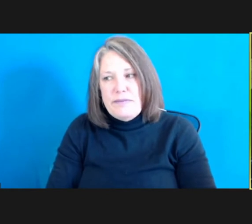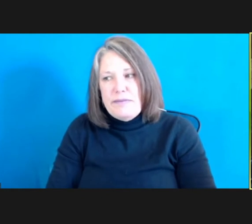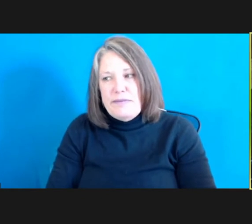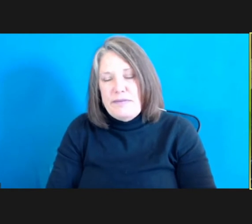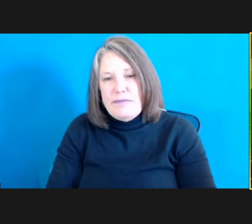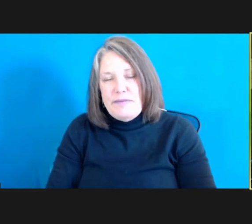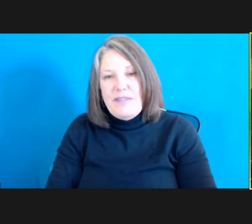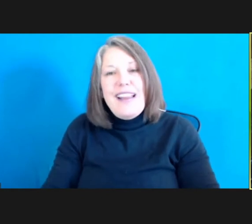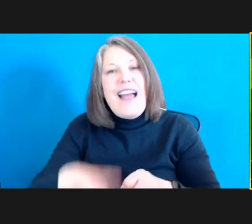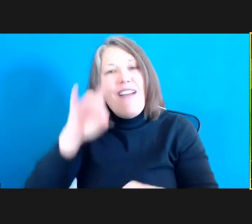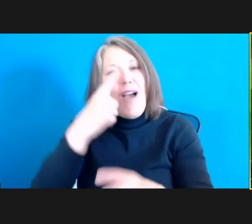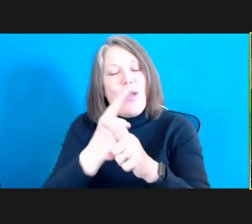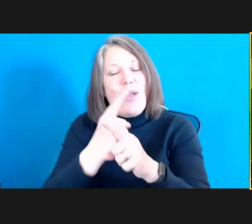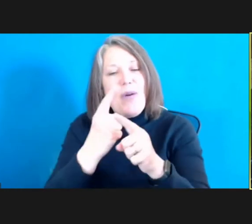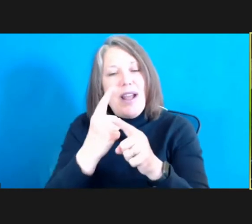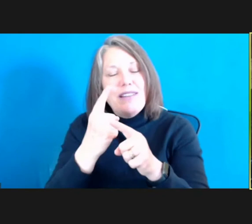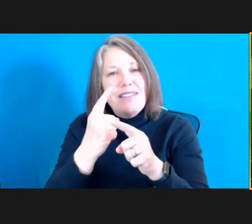I did find the correct one.